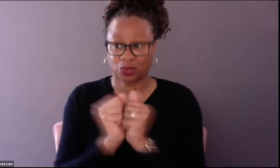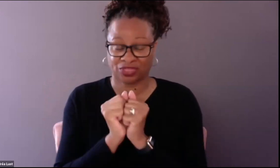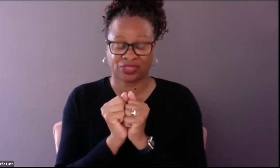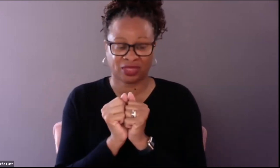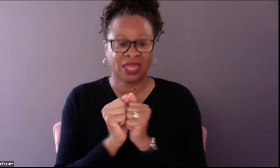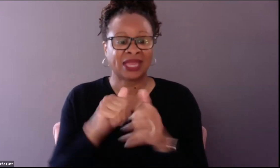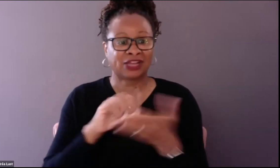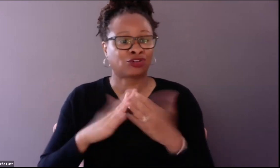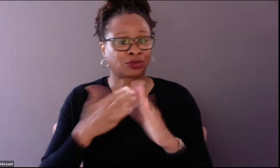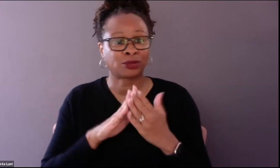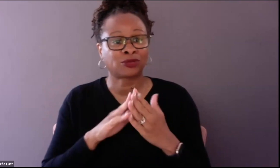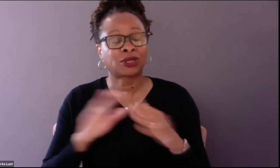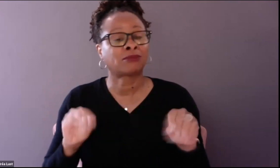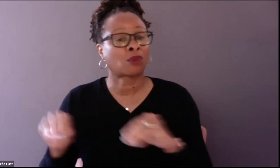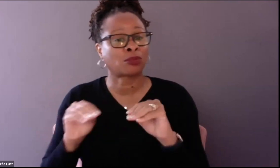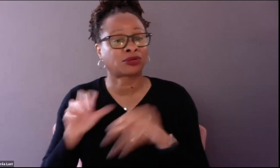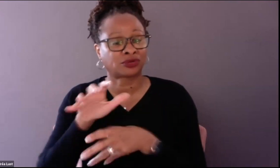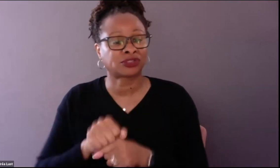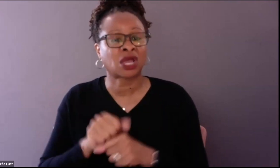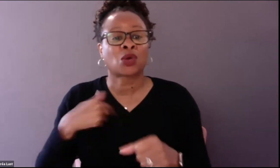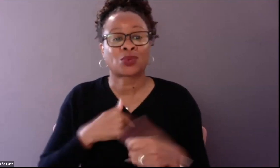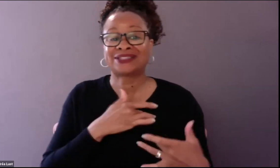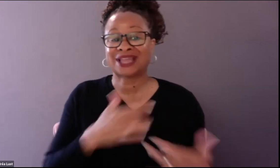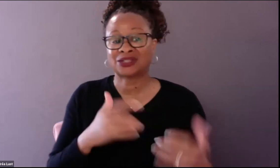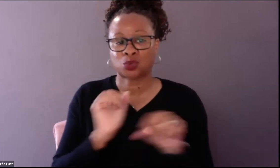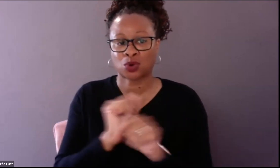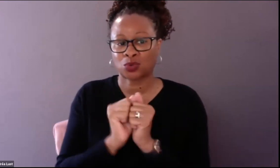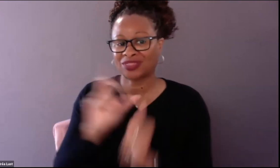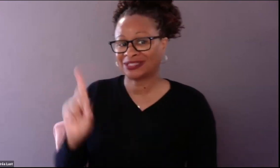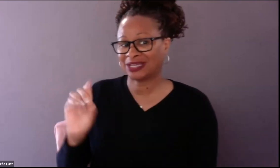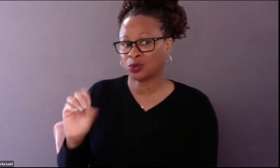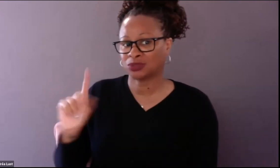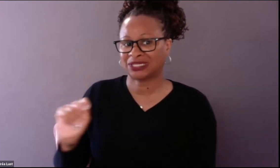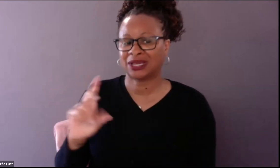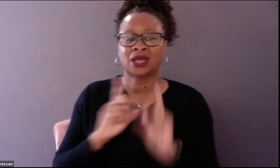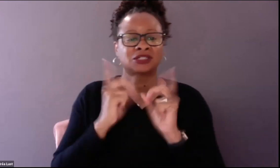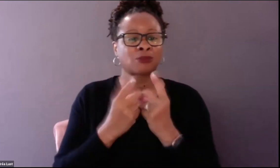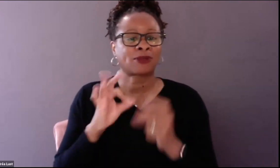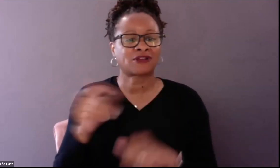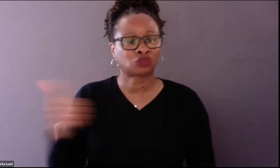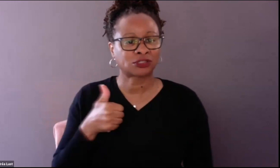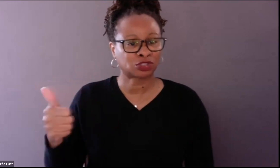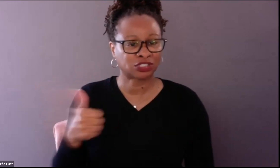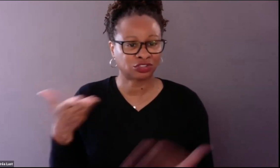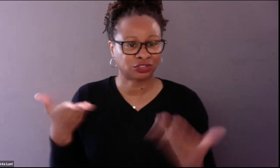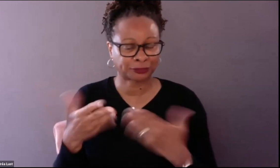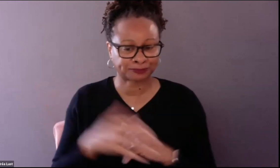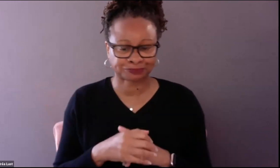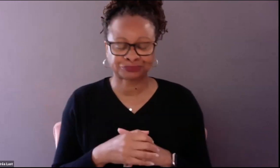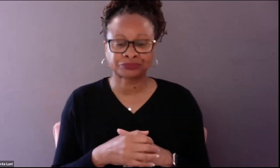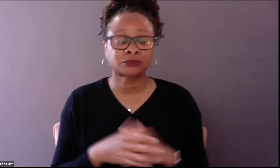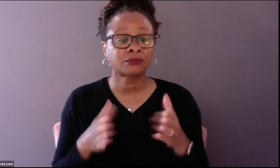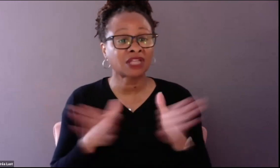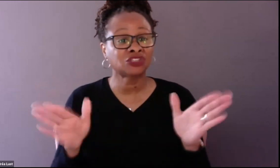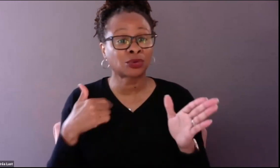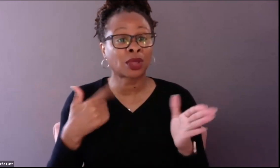community mobility rituals. We work with our DOT here. Not to say we couldn't work more with transit agencies. Generally, what we